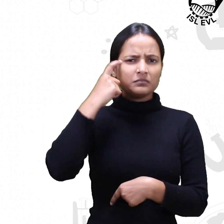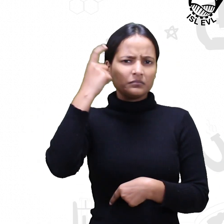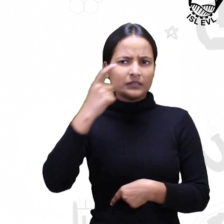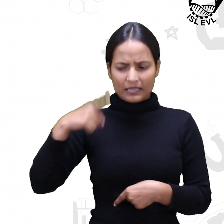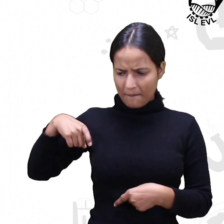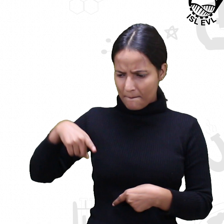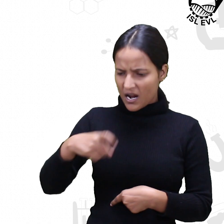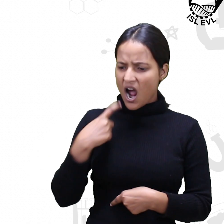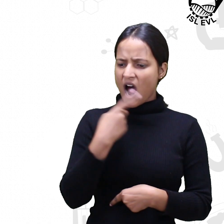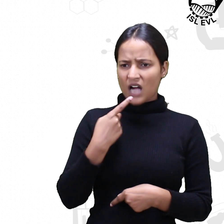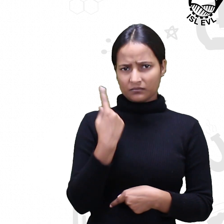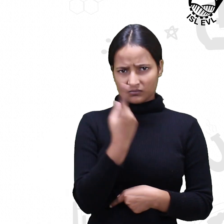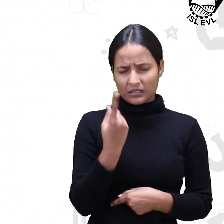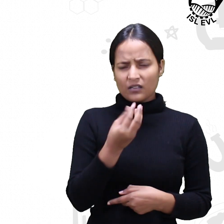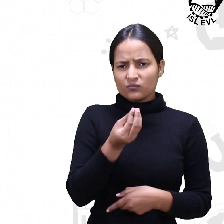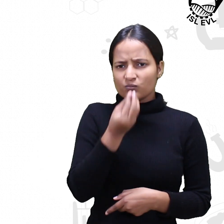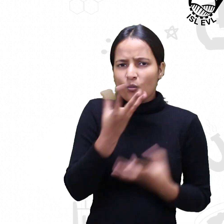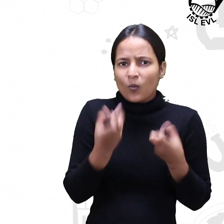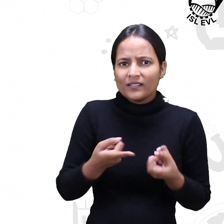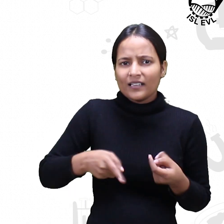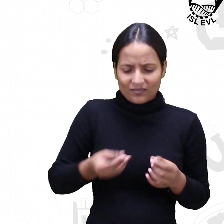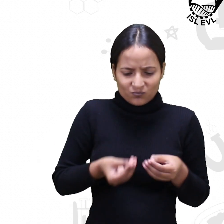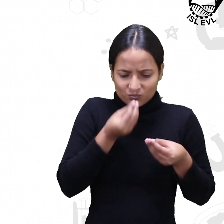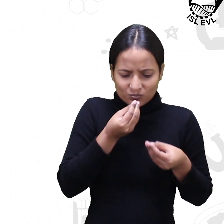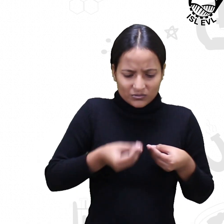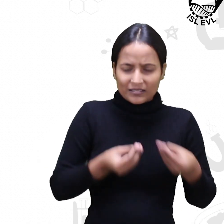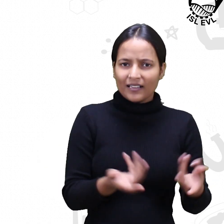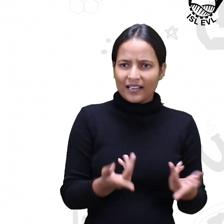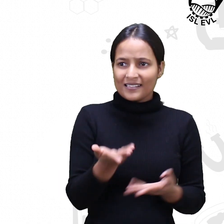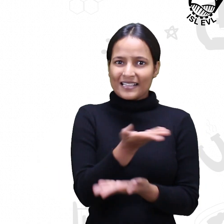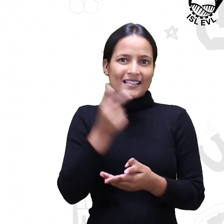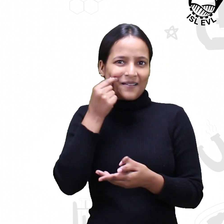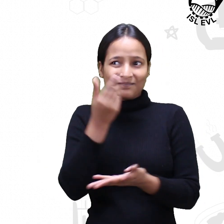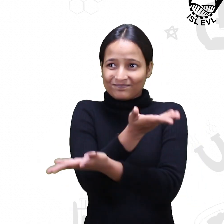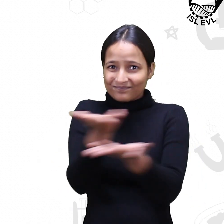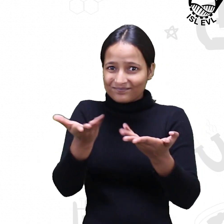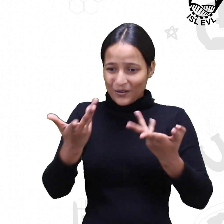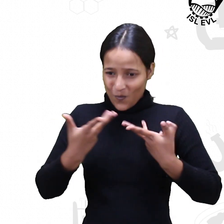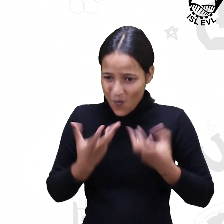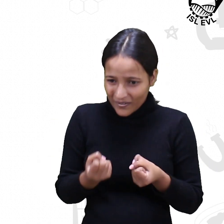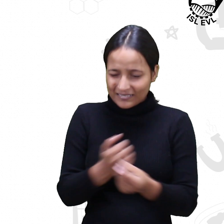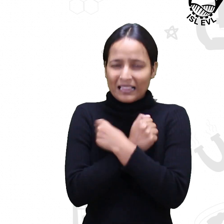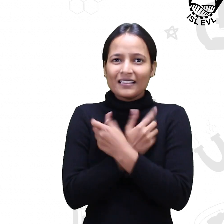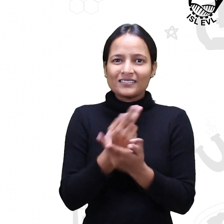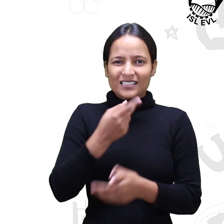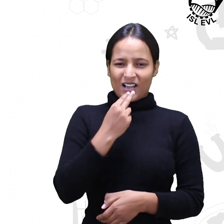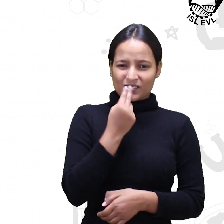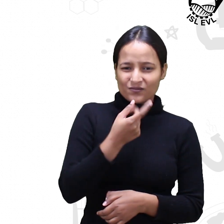body. So what do you think could be something a microbe encounters in the mouth? Sugar. We love fruits. We love chocolate. Coffee.